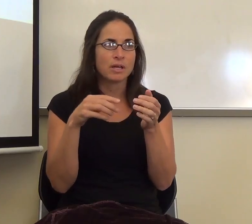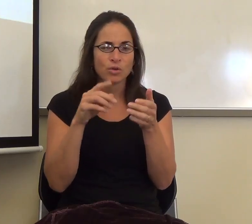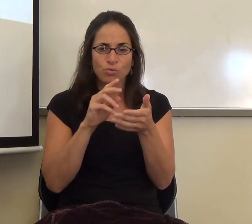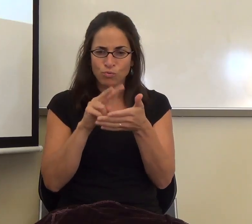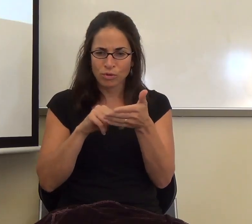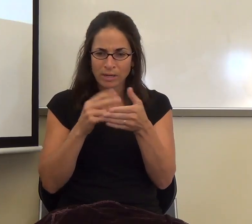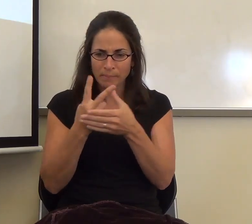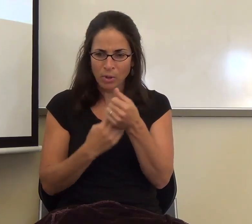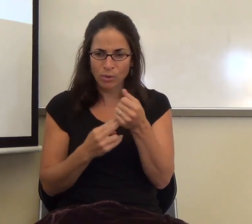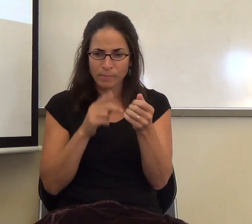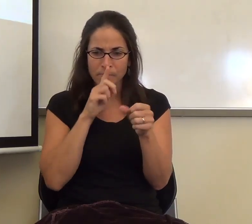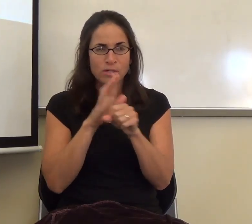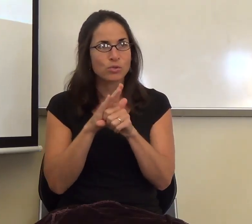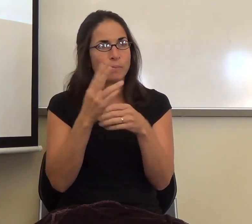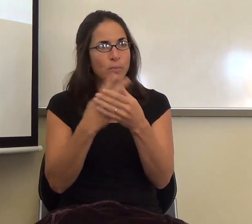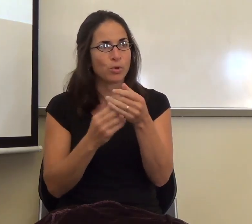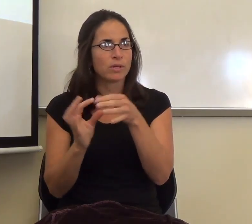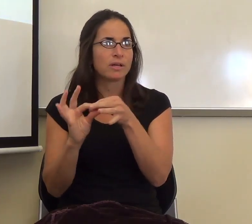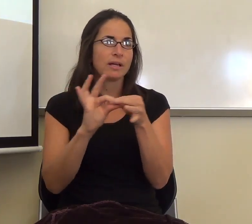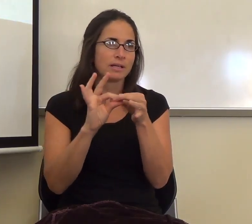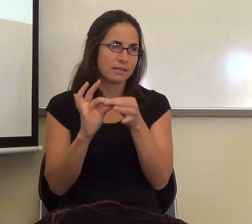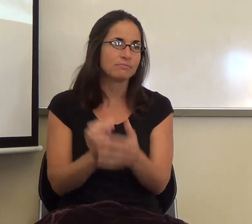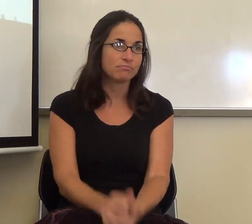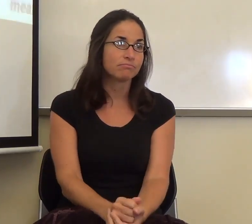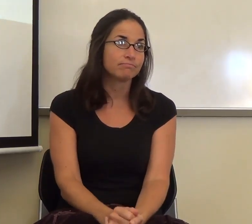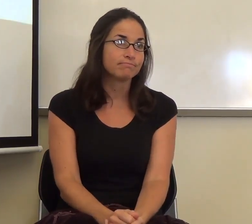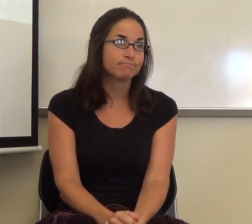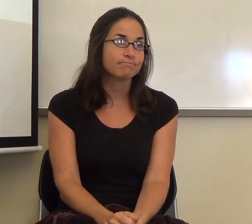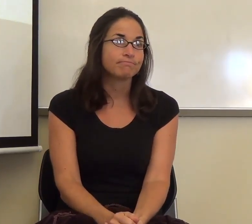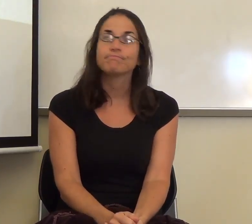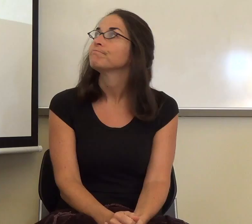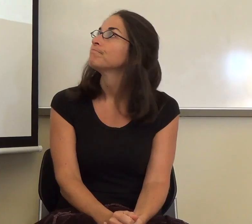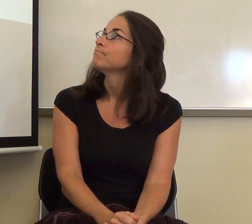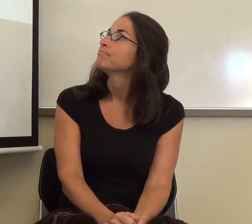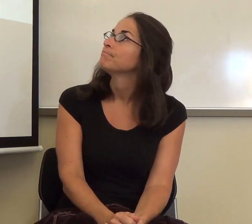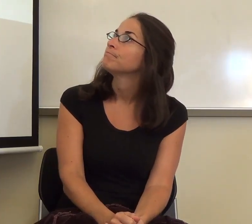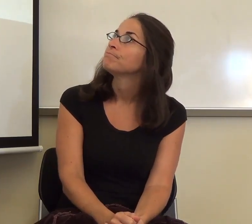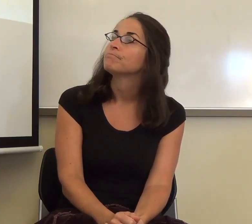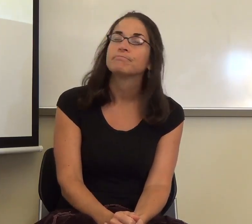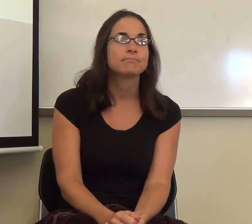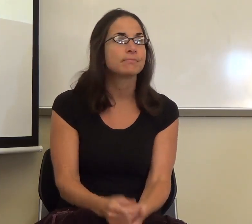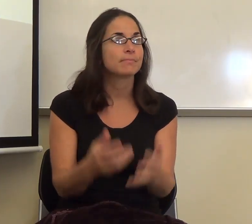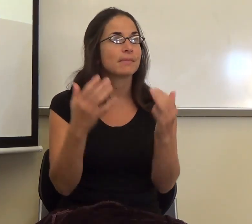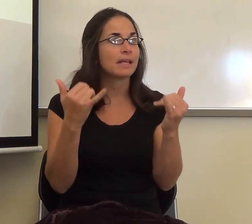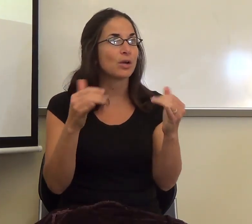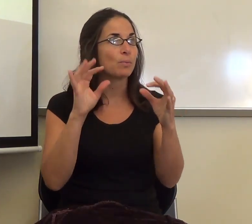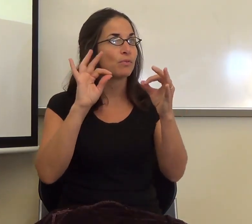they're connected. All right? Okay. So, good, we're right on time.